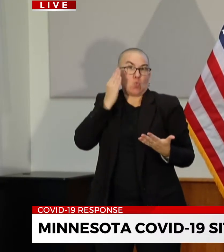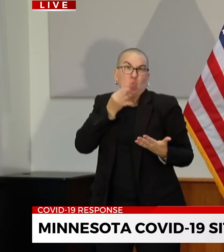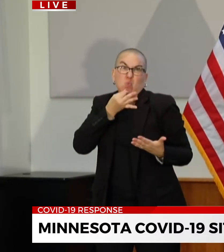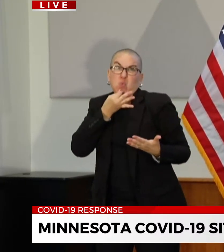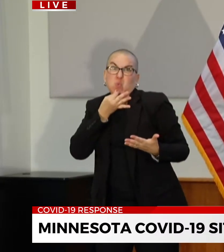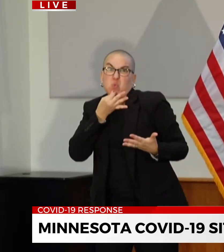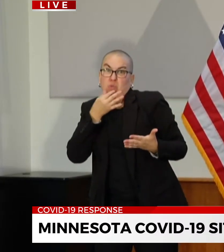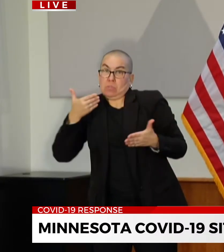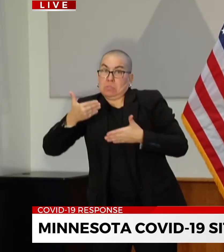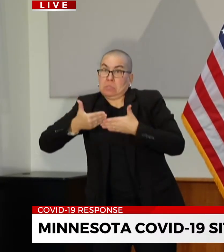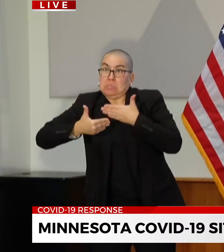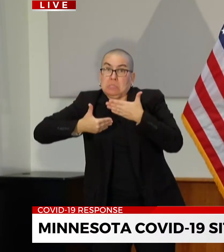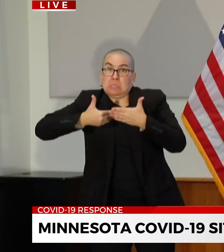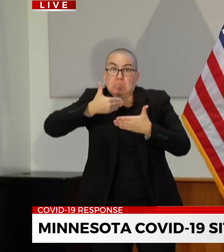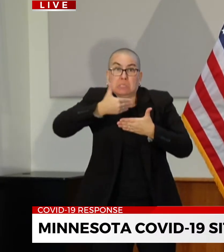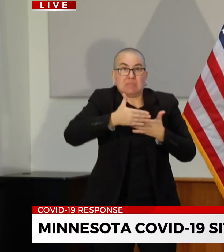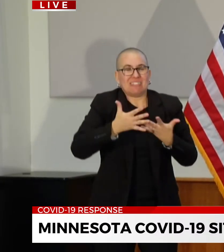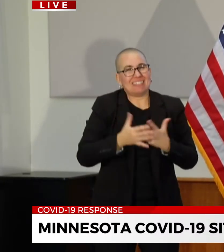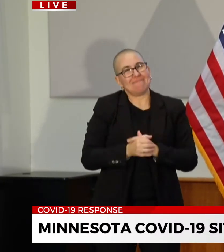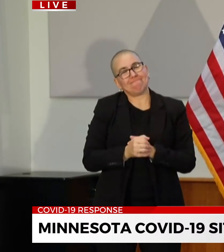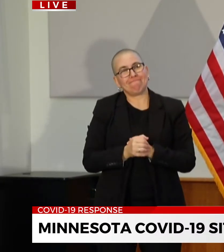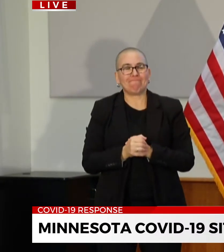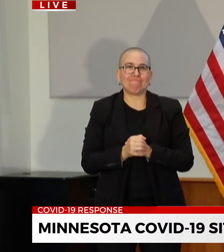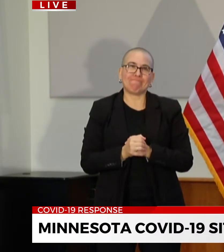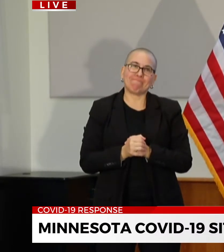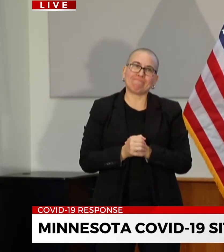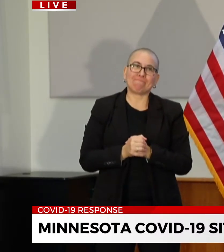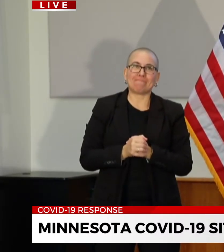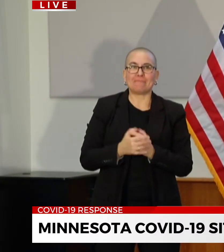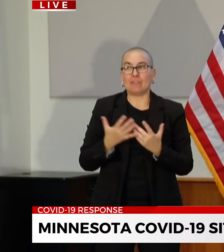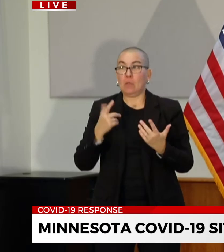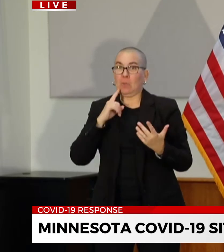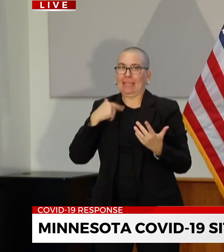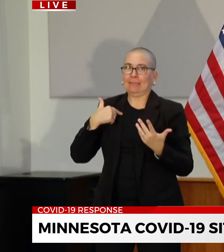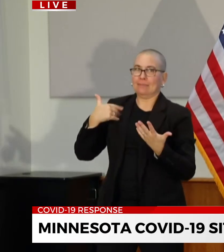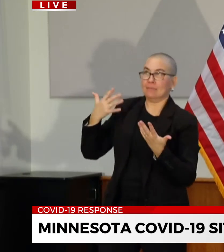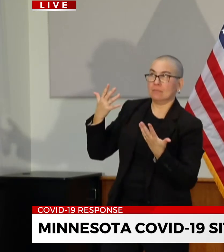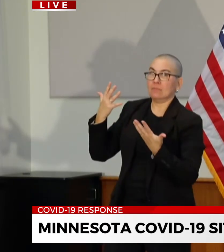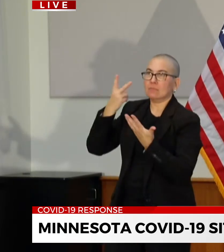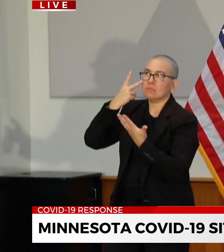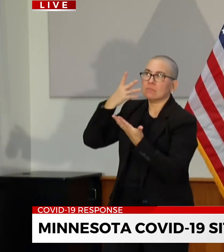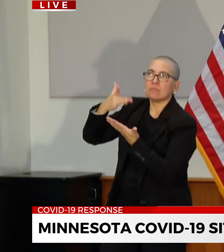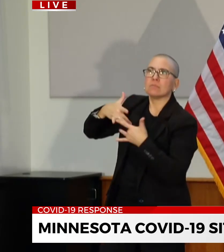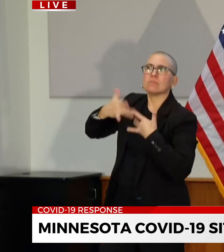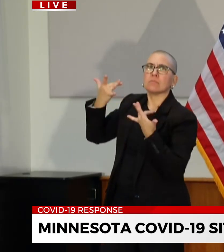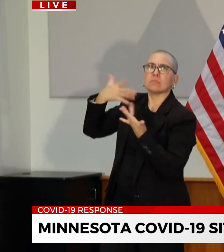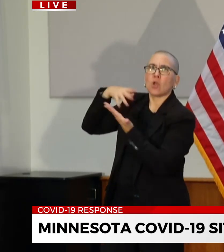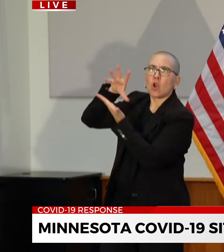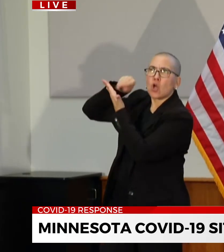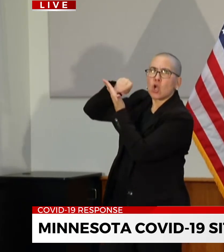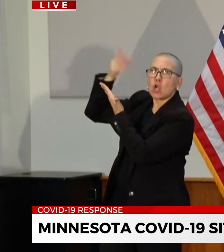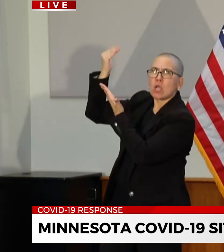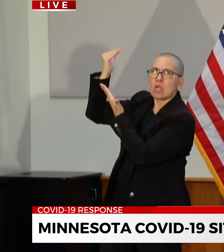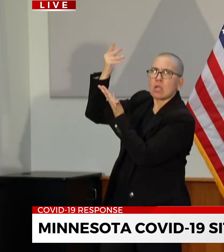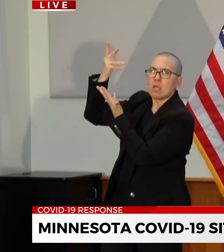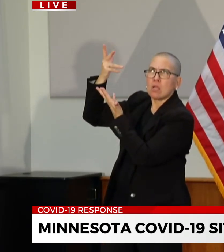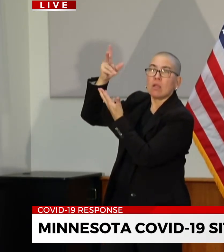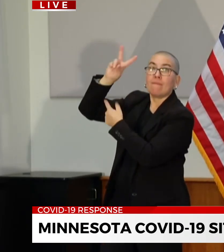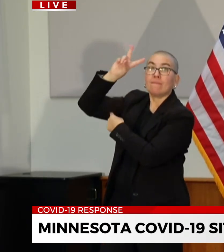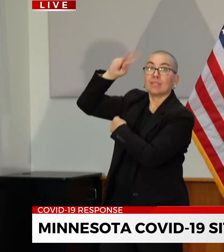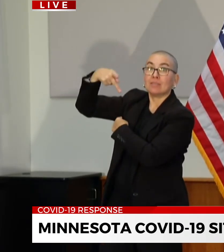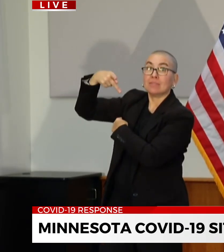think at this point in the pandemic, we're trying to lean forward and get information as it's passed from me. The conversation that I just heard with the Vice President and